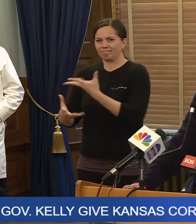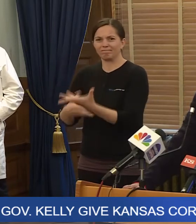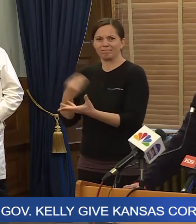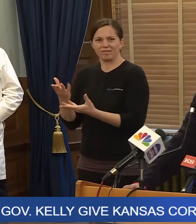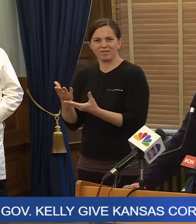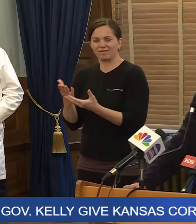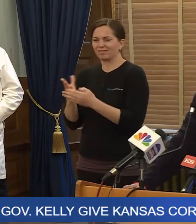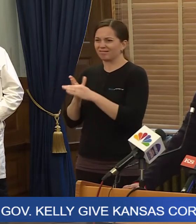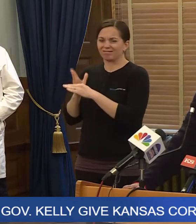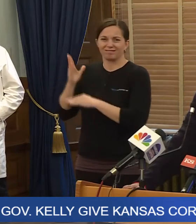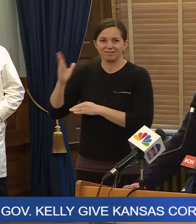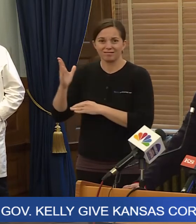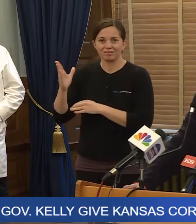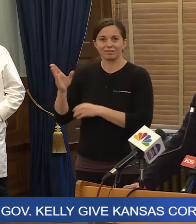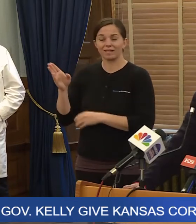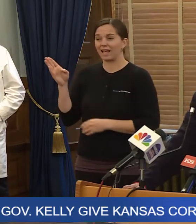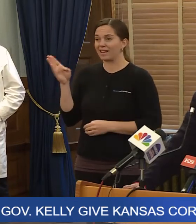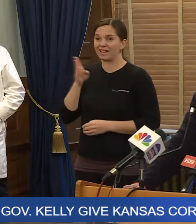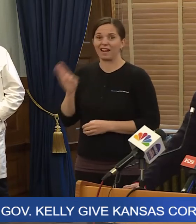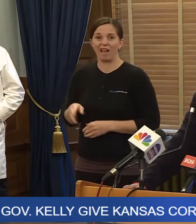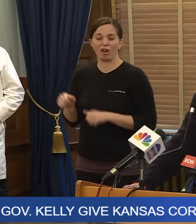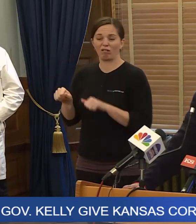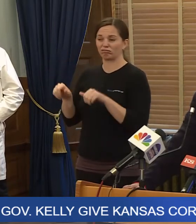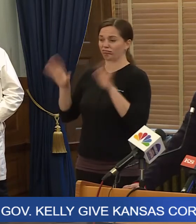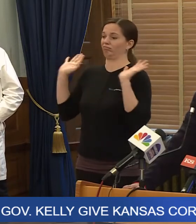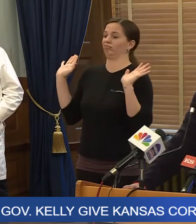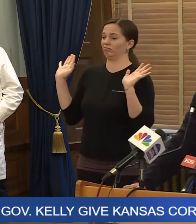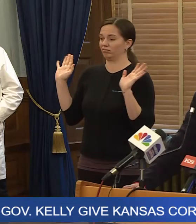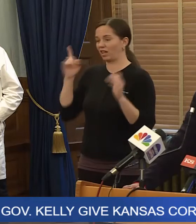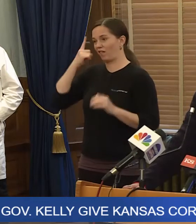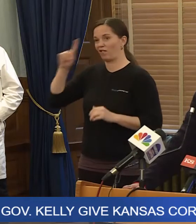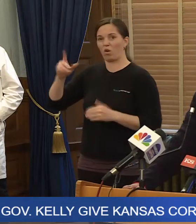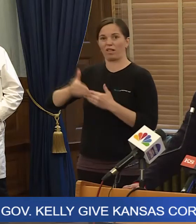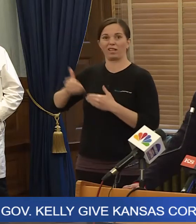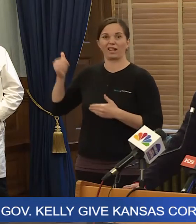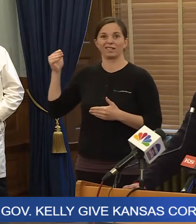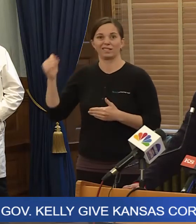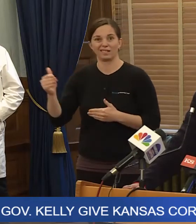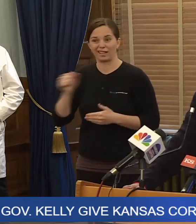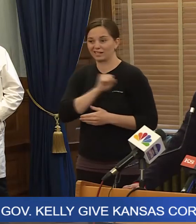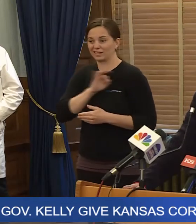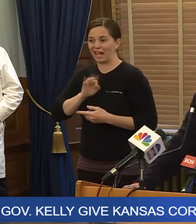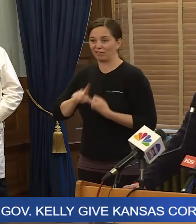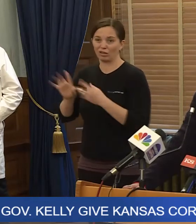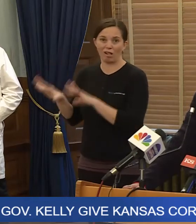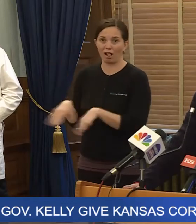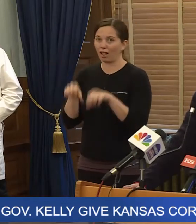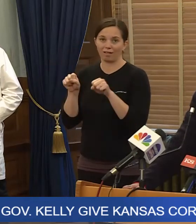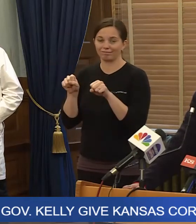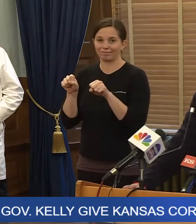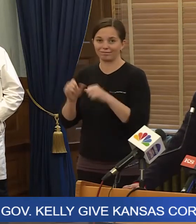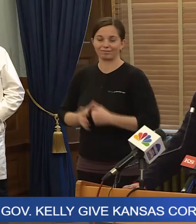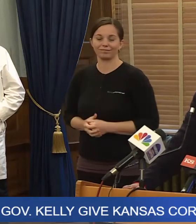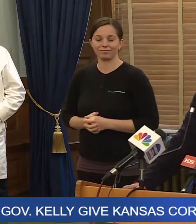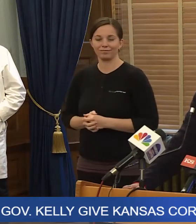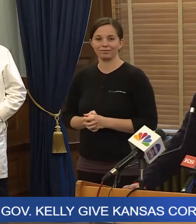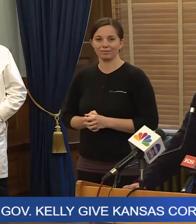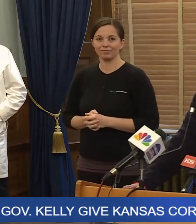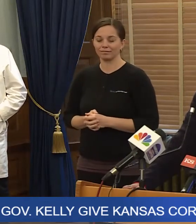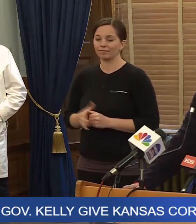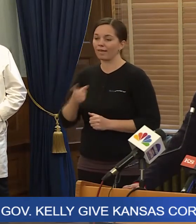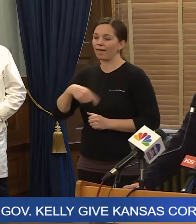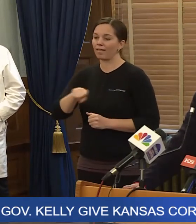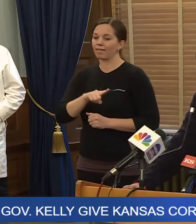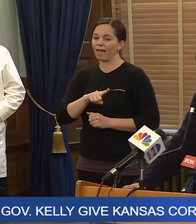never to leave anything undone for the next shift to have to do. So they will miss